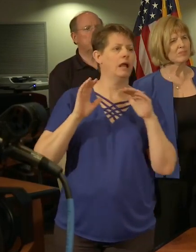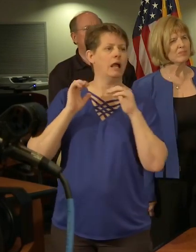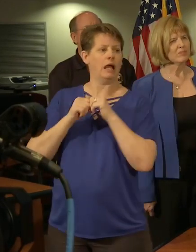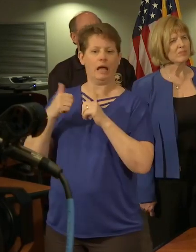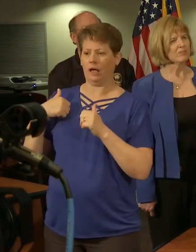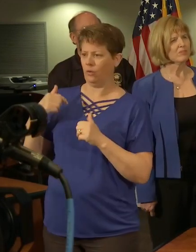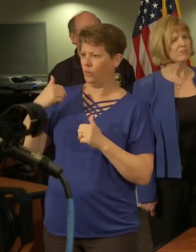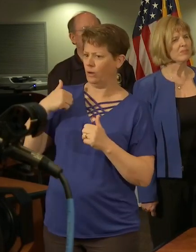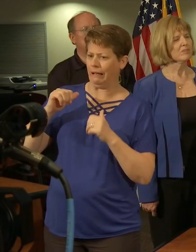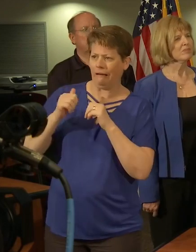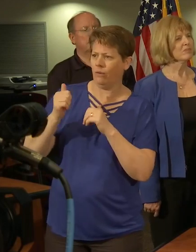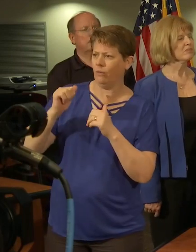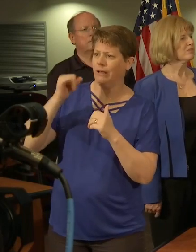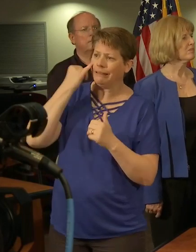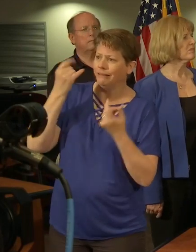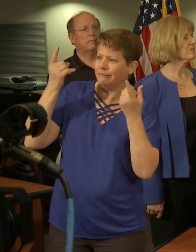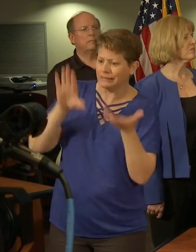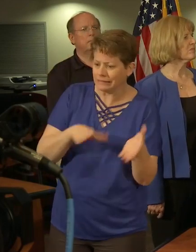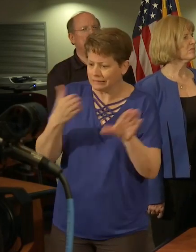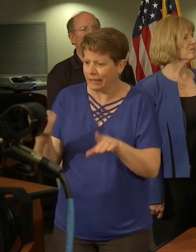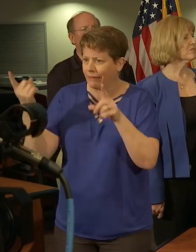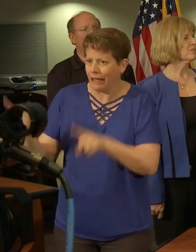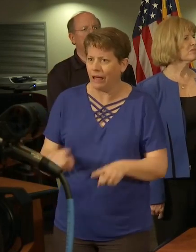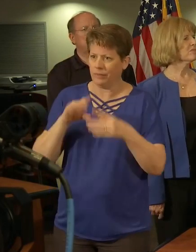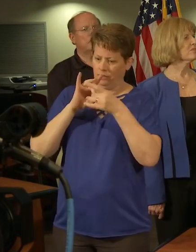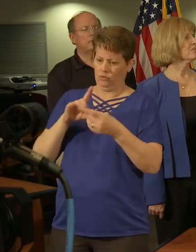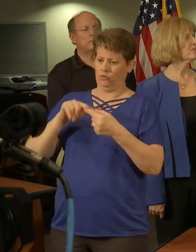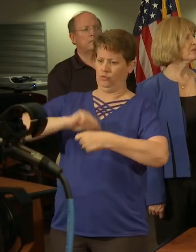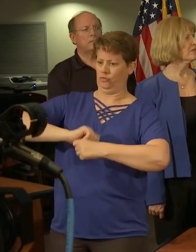about a death related to coronavirus?